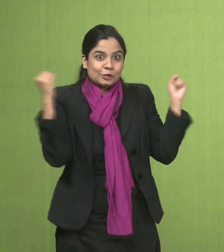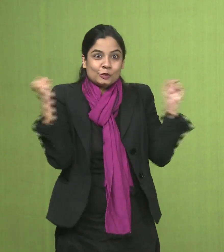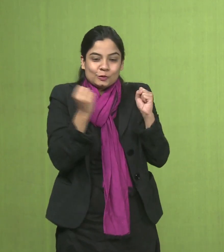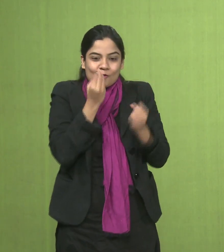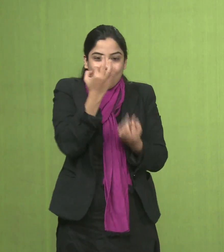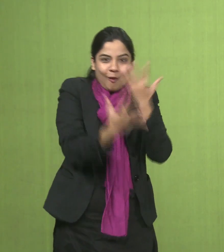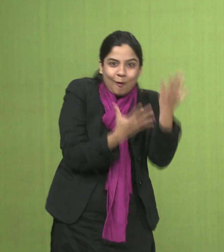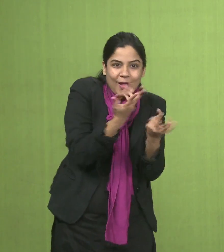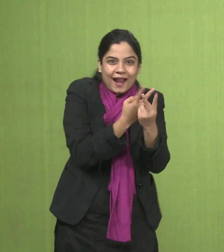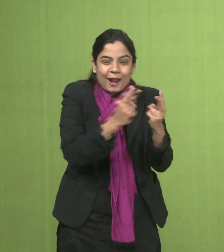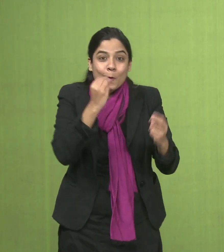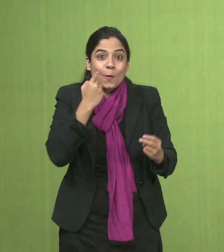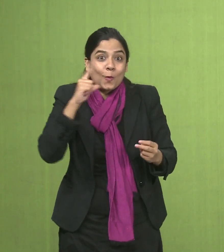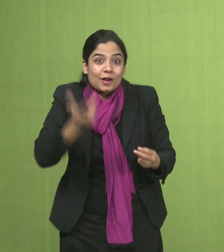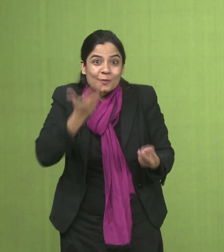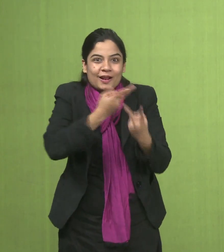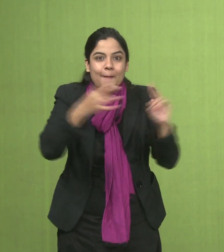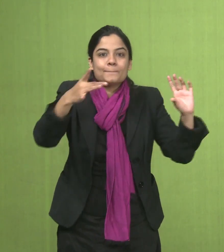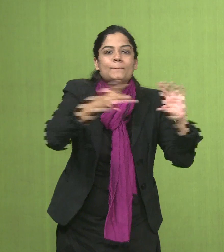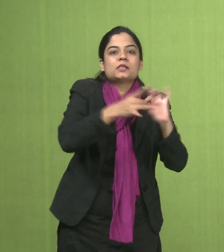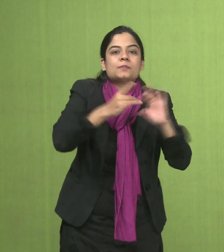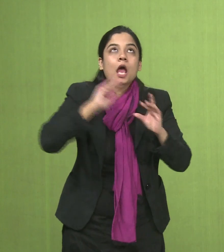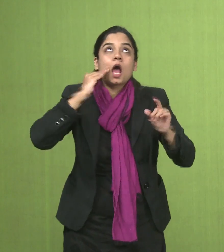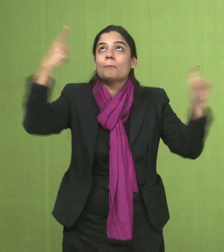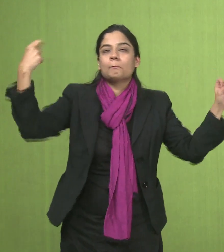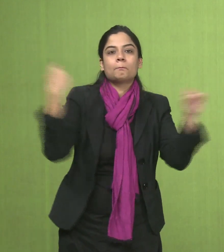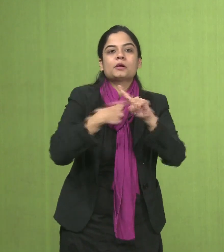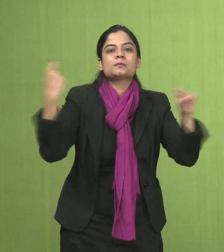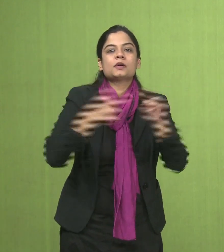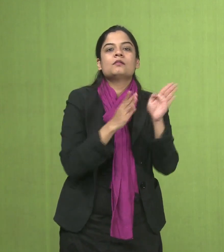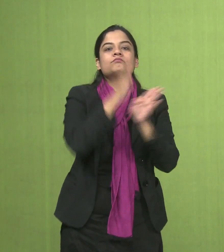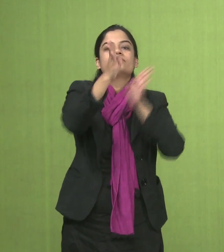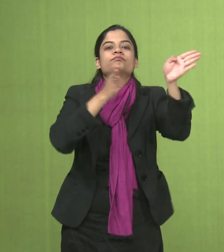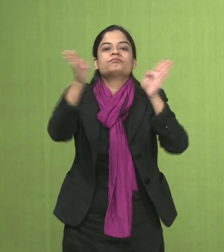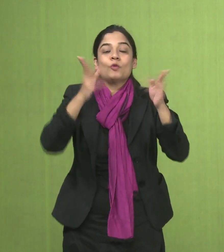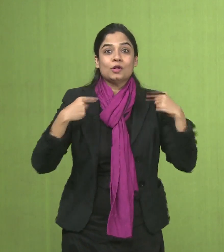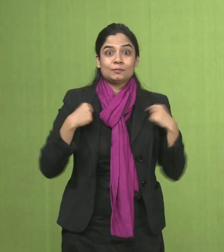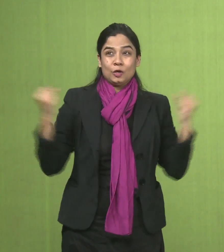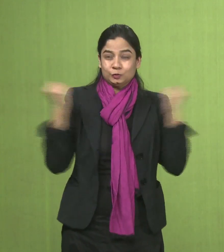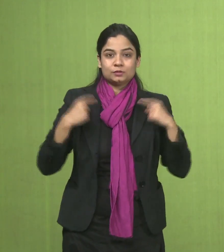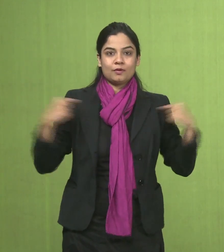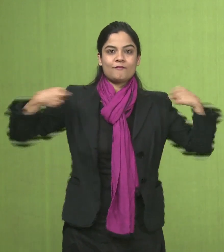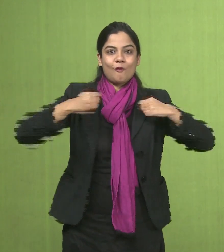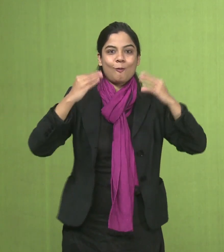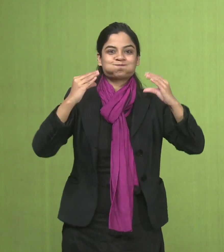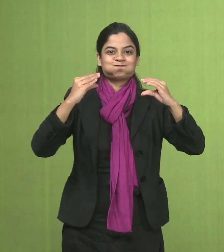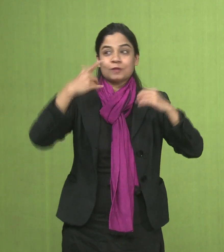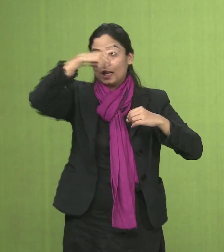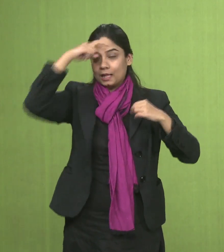summers only. So we buy as per the demand, as per the seasons. We buy jackets,